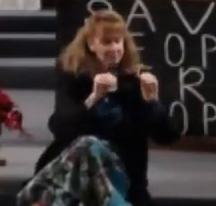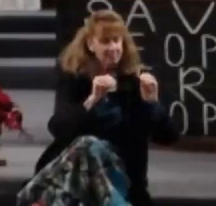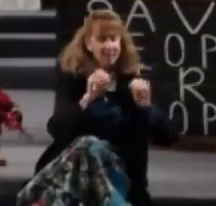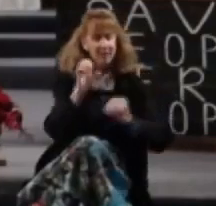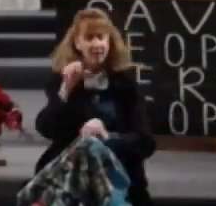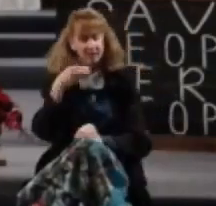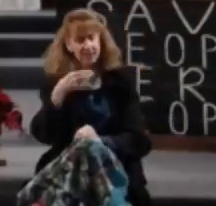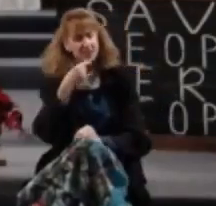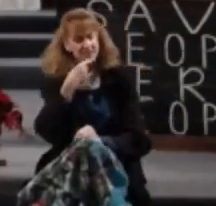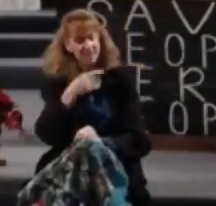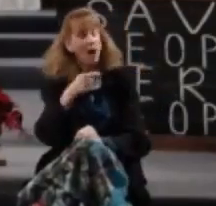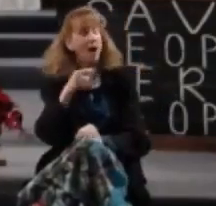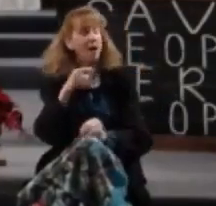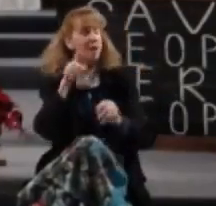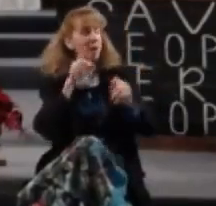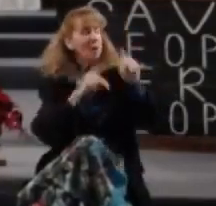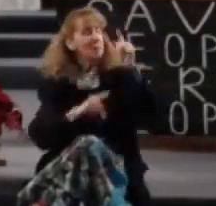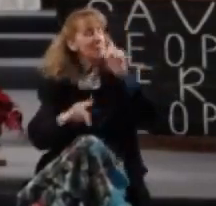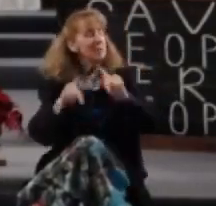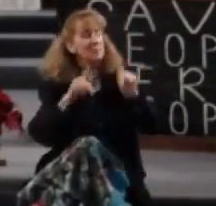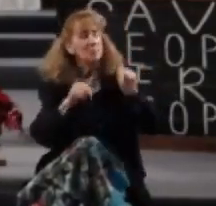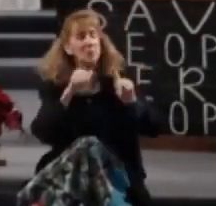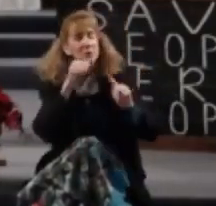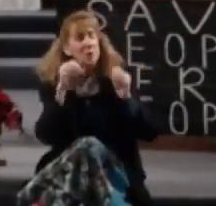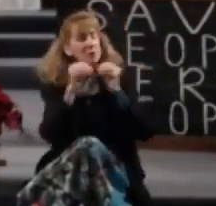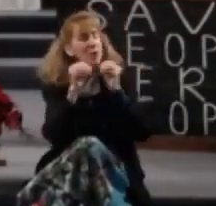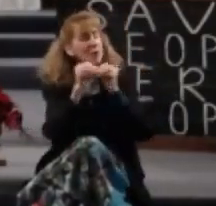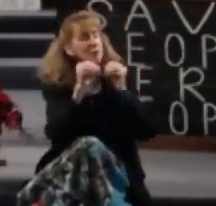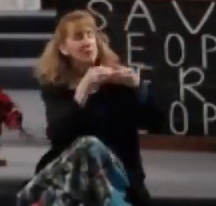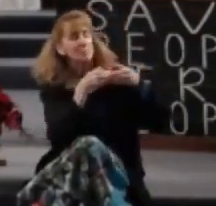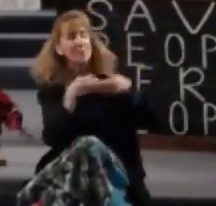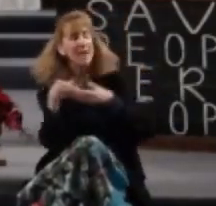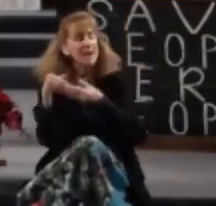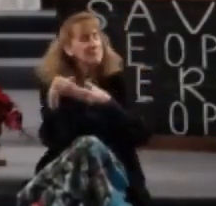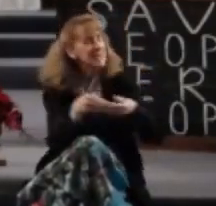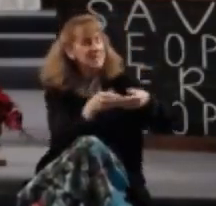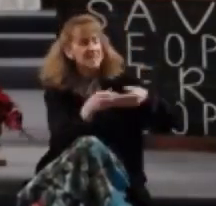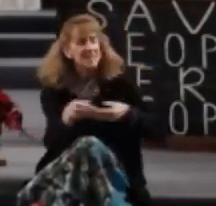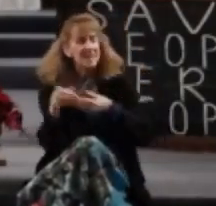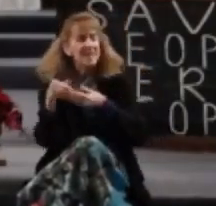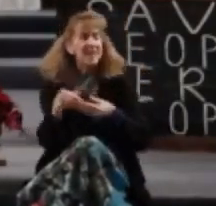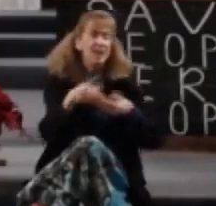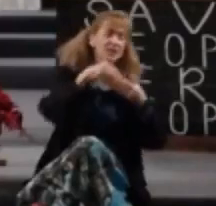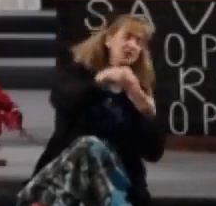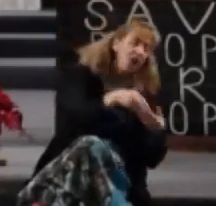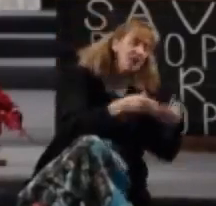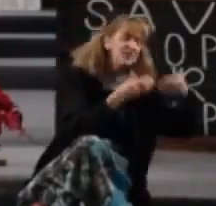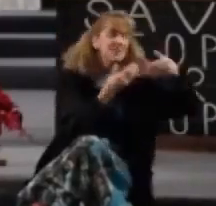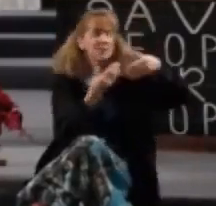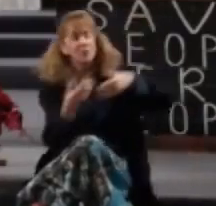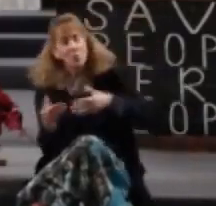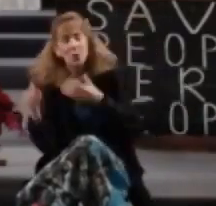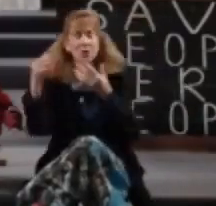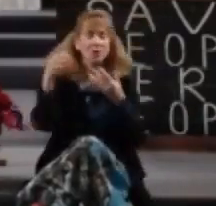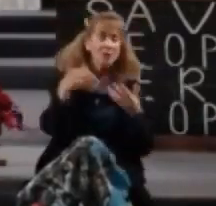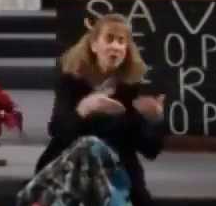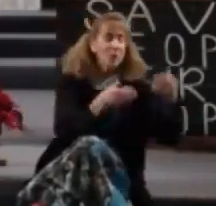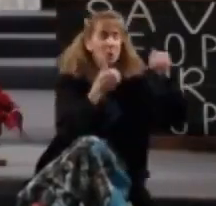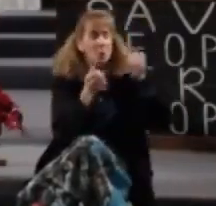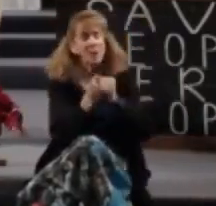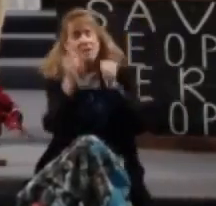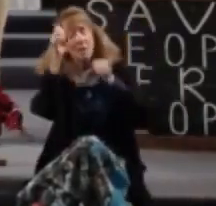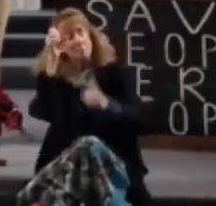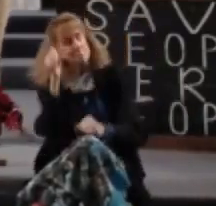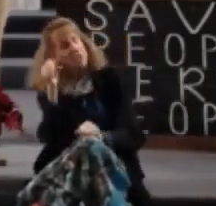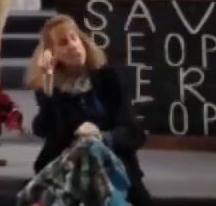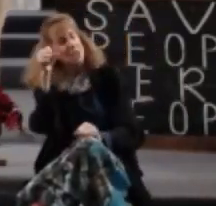says, then we will no longer be infants, babies, tossed back and forth by waves and blown here and